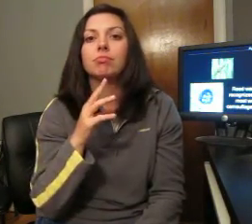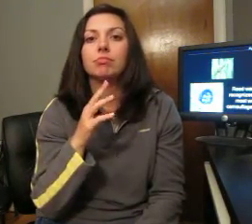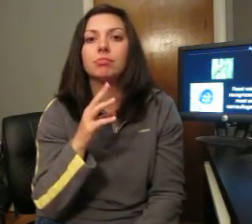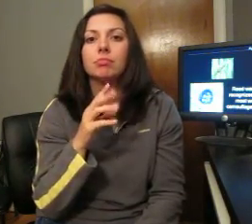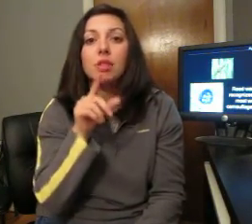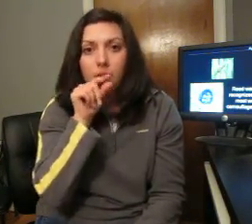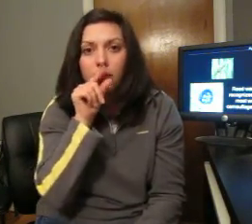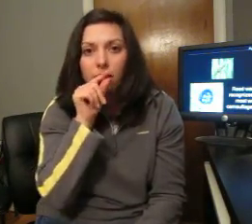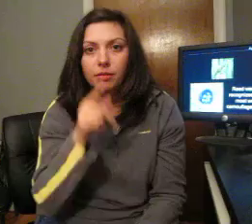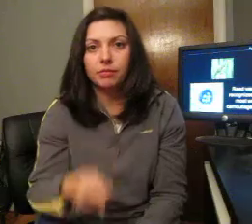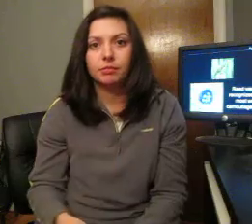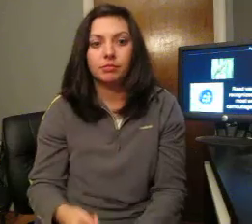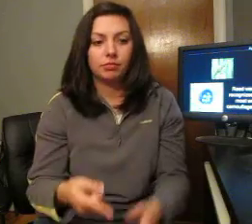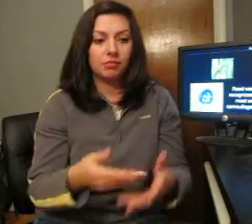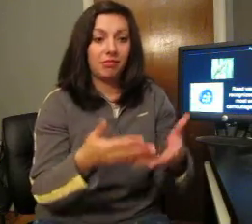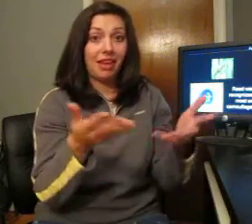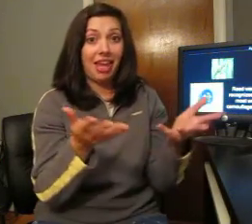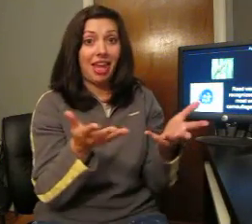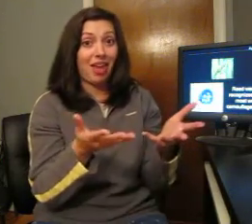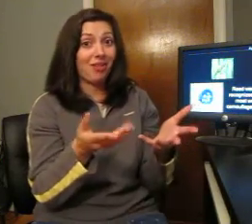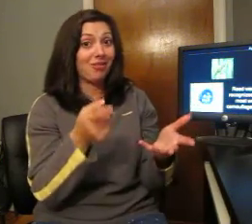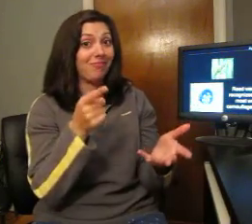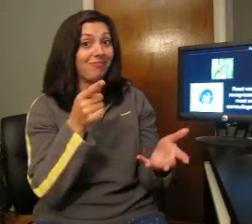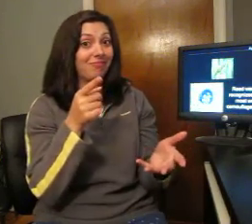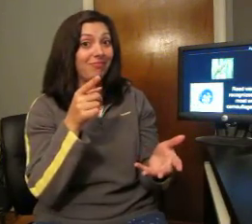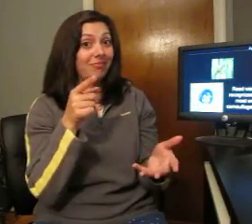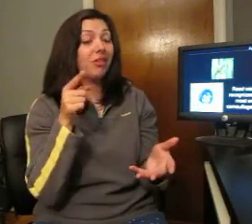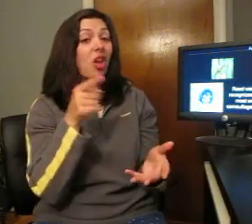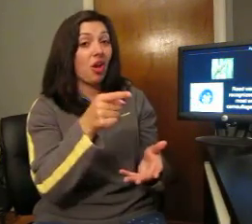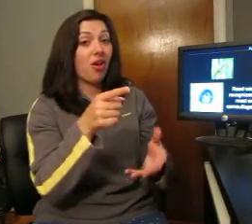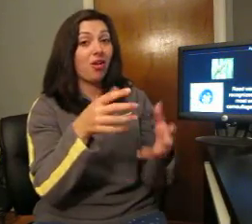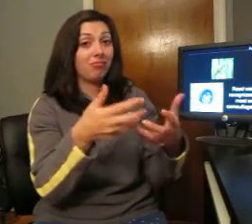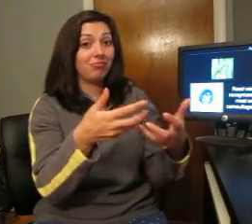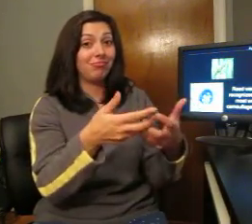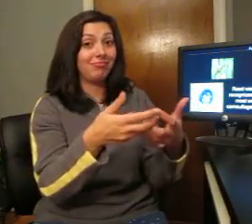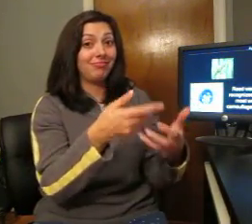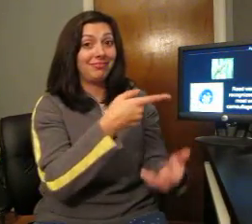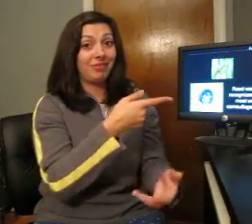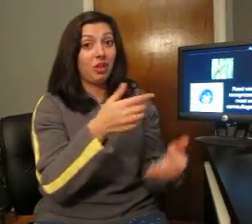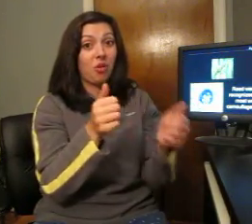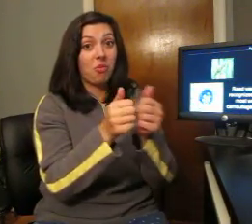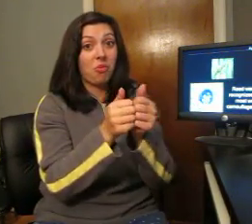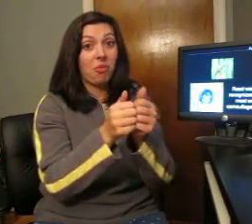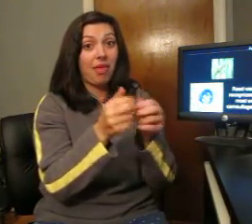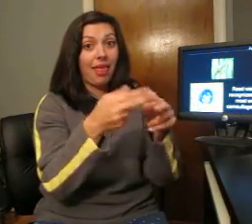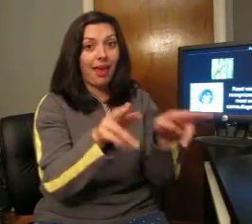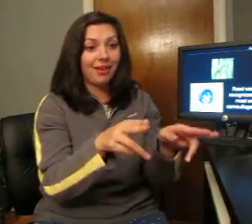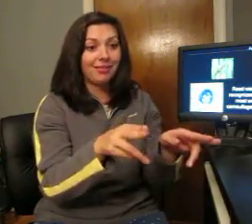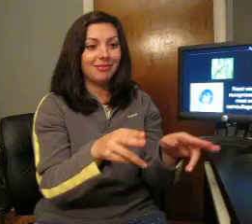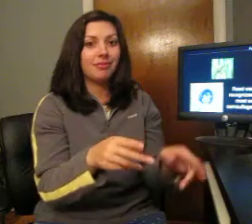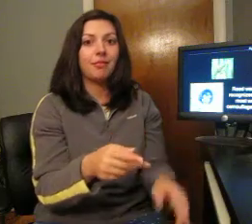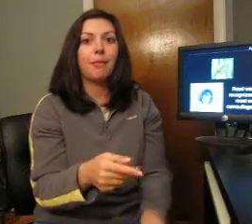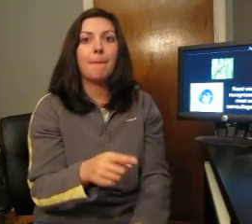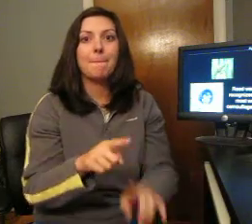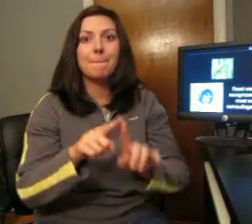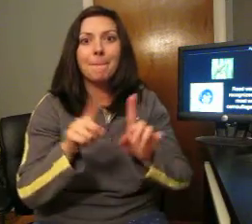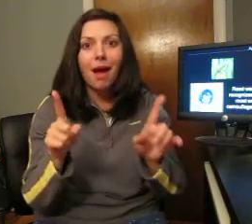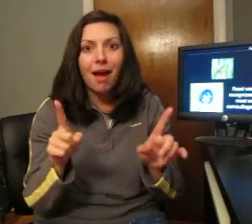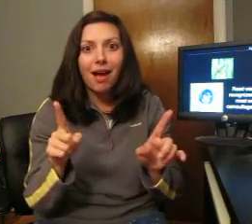her eggs. But in fact, there's a little imposter here. That is the cuckoo egg. And I'm sure you can't tell,